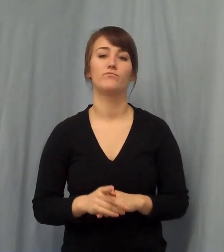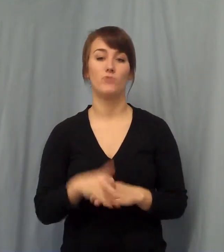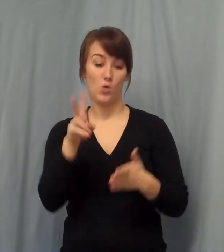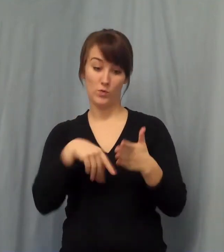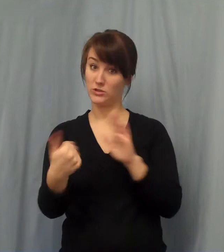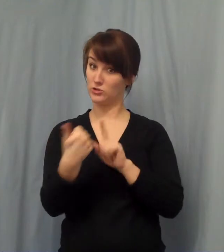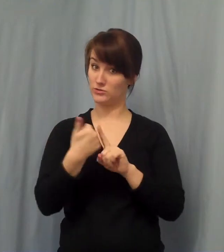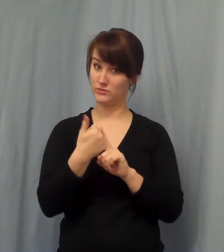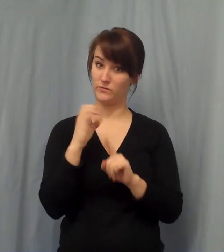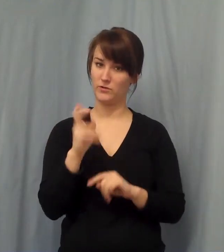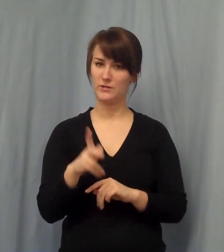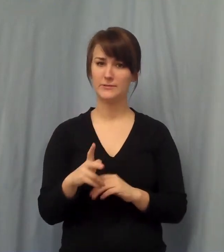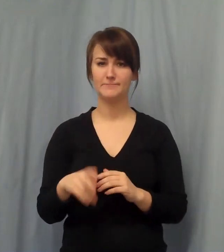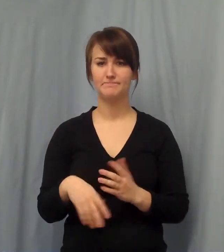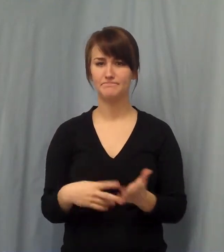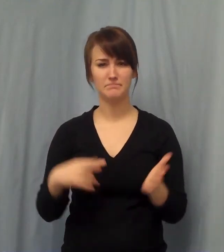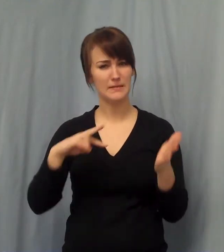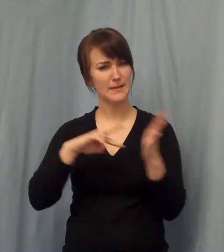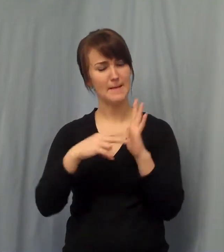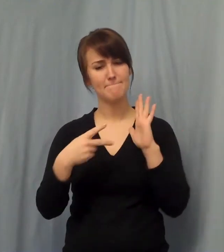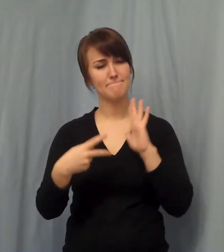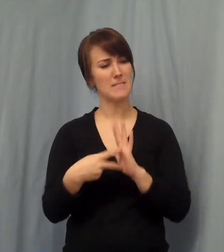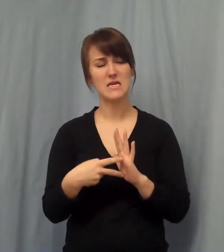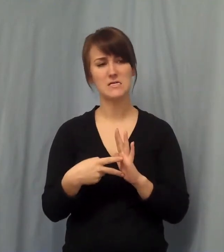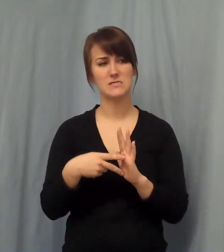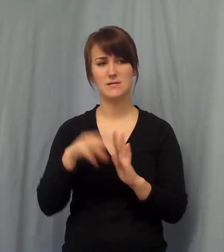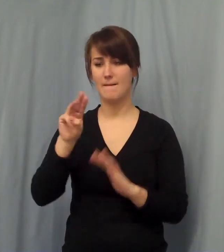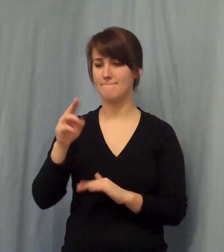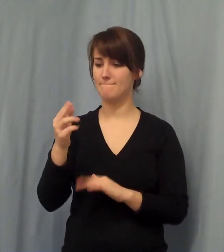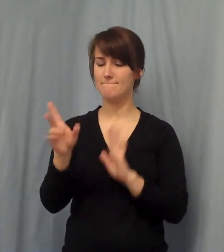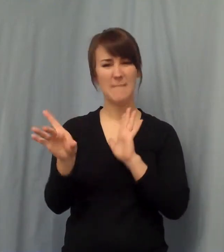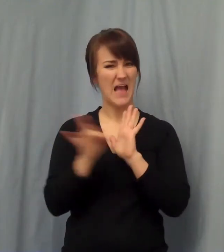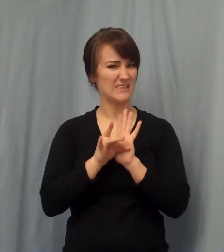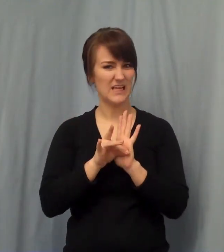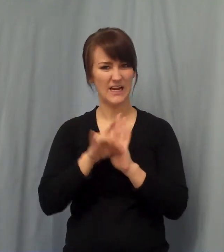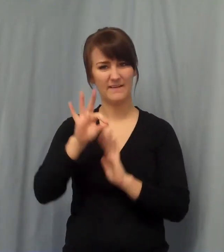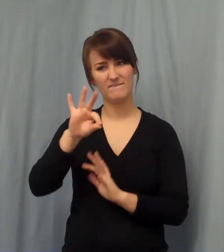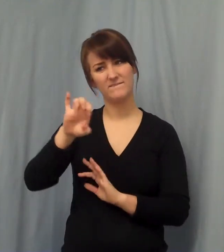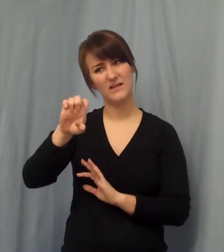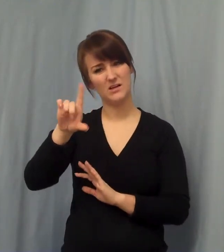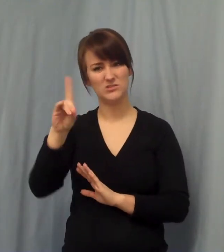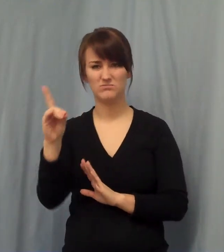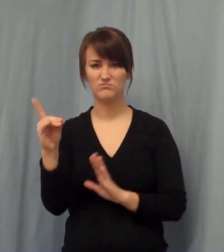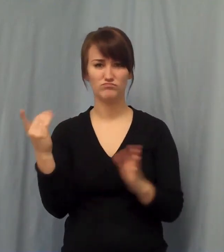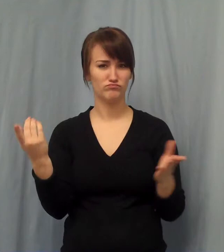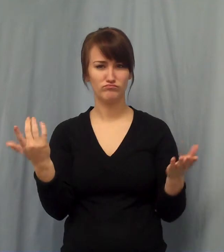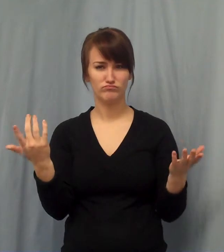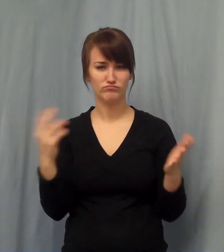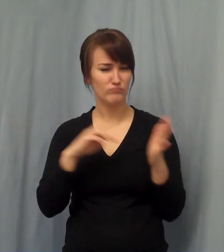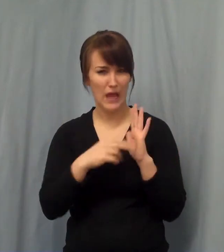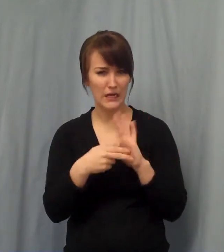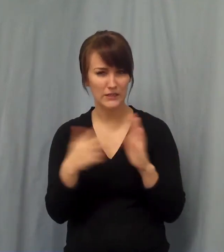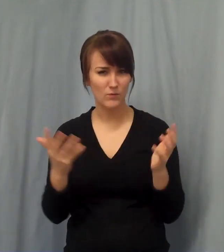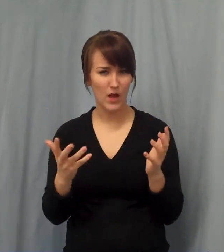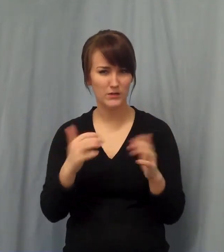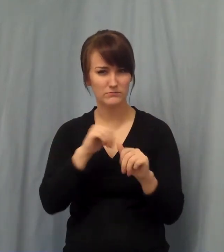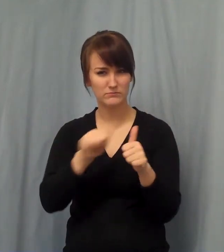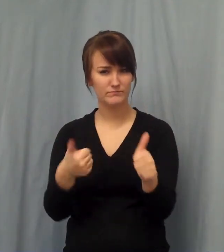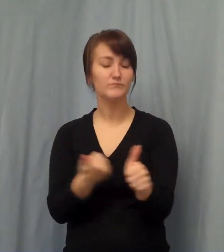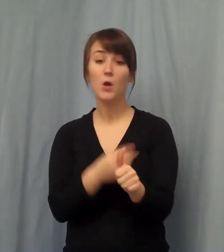What do they mean by a magnetic field? What do you think they mean? We have a magnet. We've talked about magnets. Who can tell me about